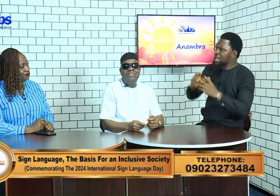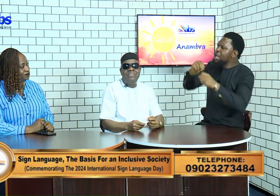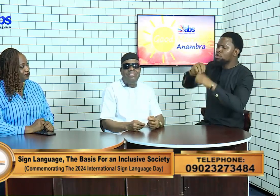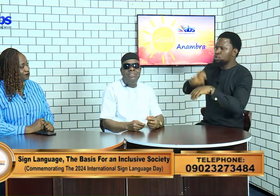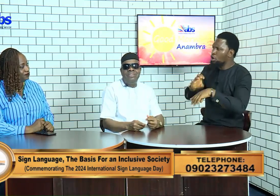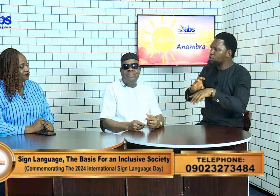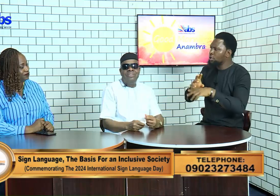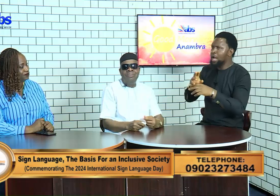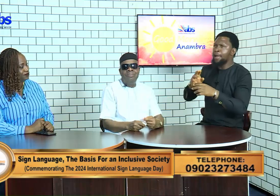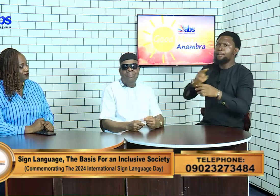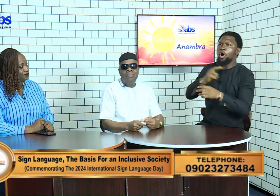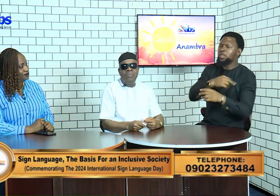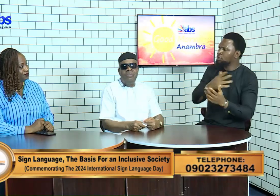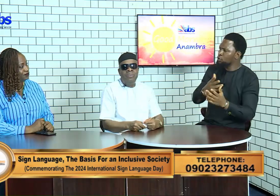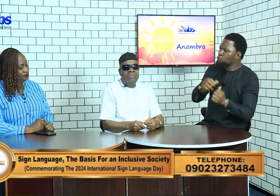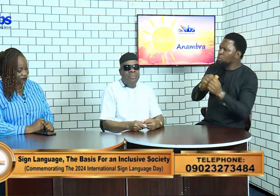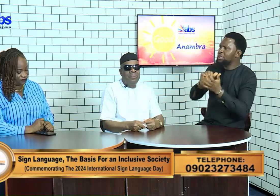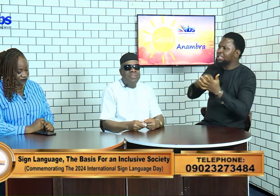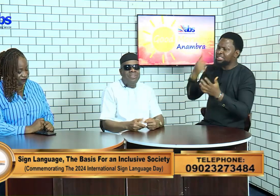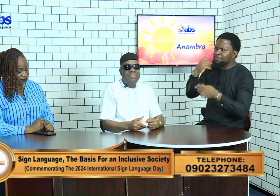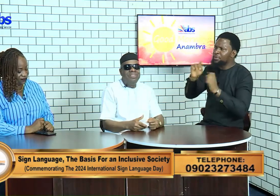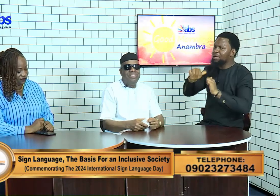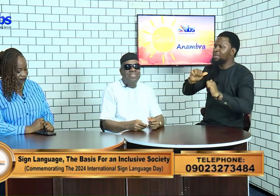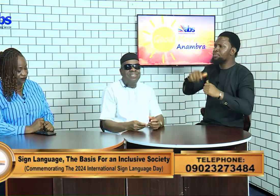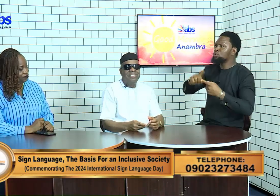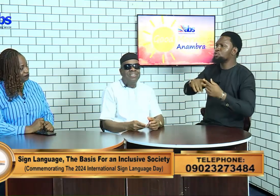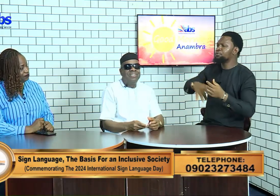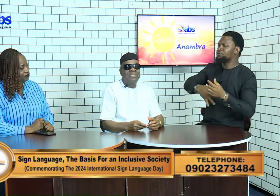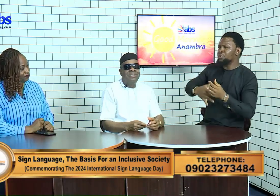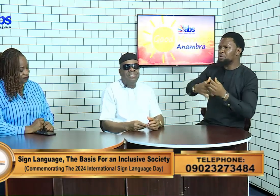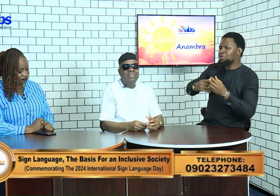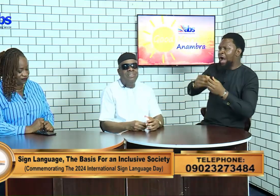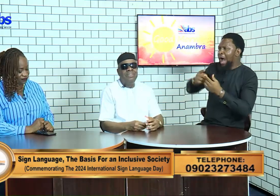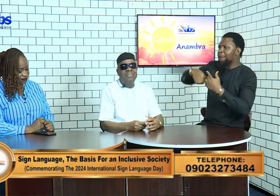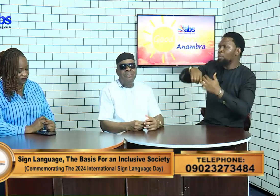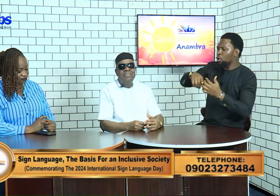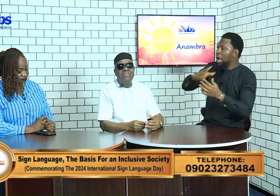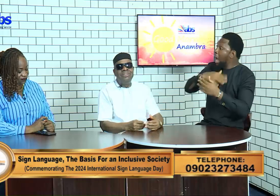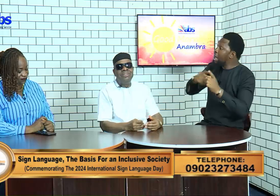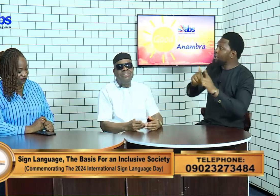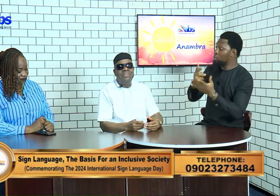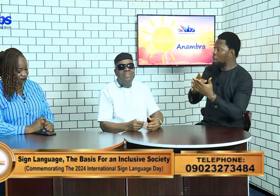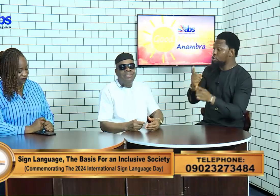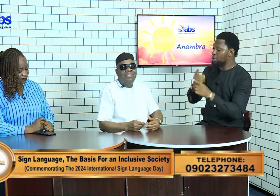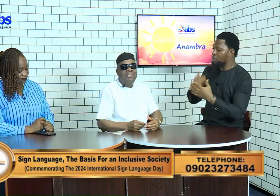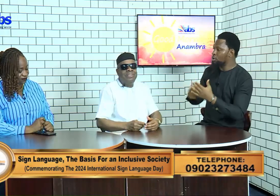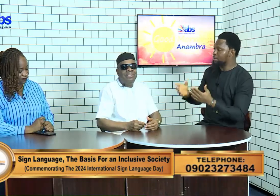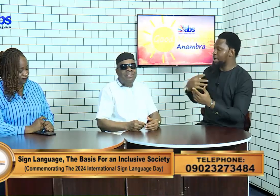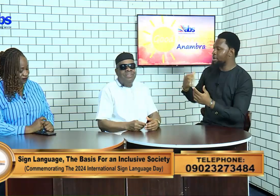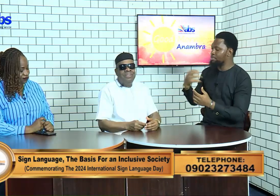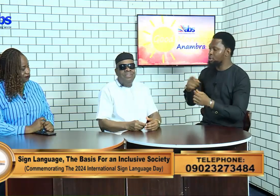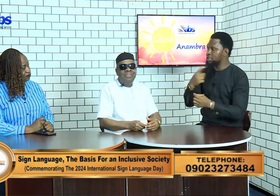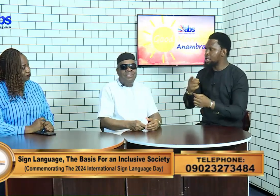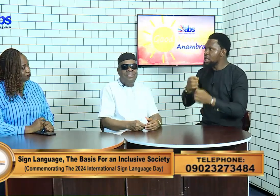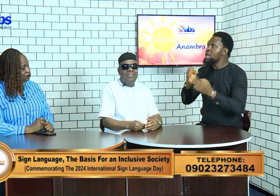interpreter in church, hospital. With that, the deaf people can be able to feel among, and as well, just like what